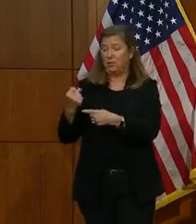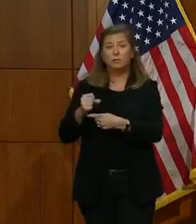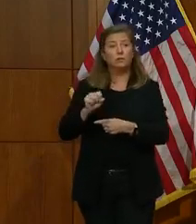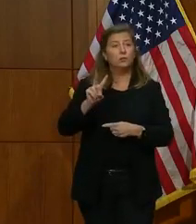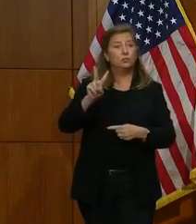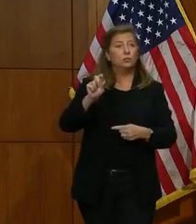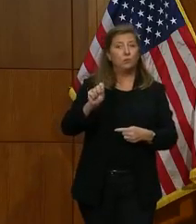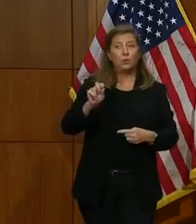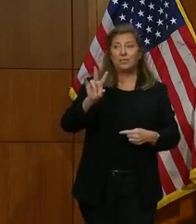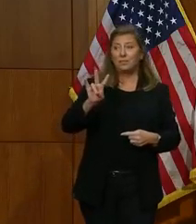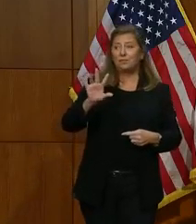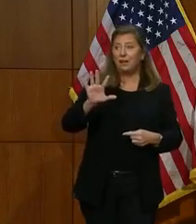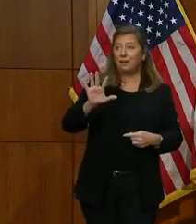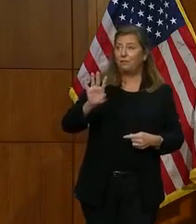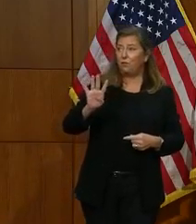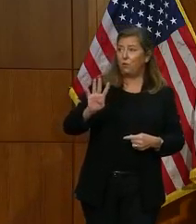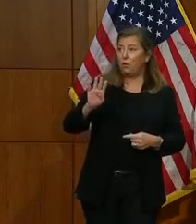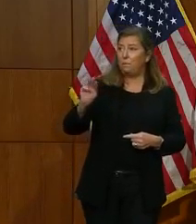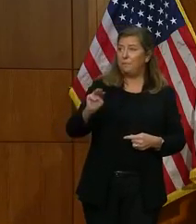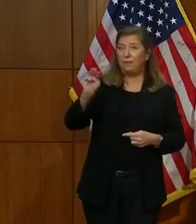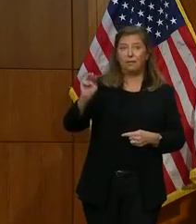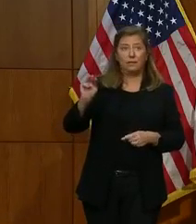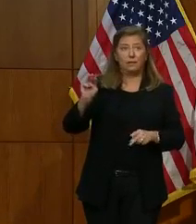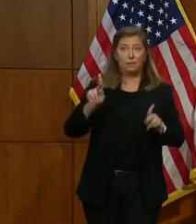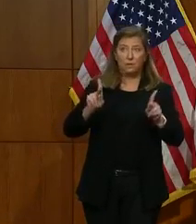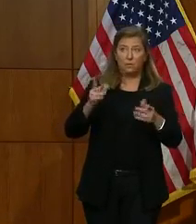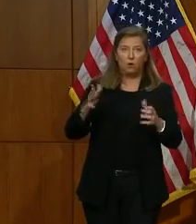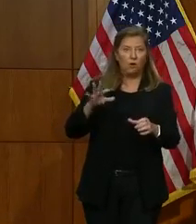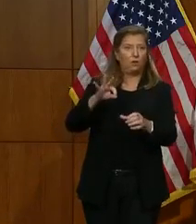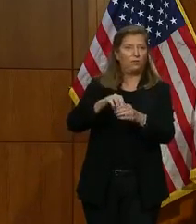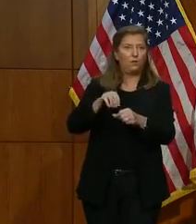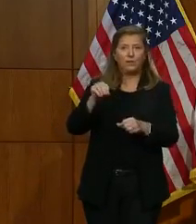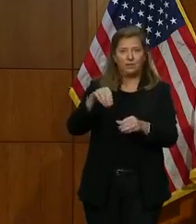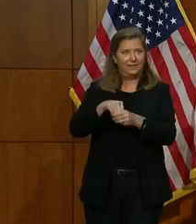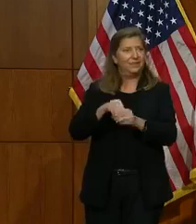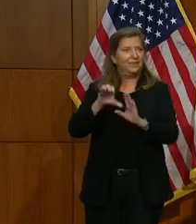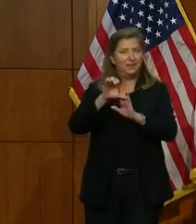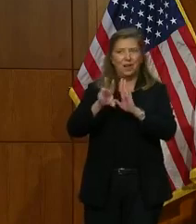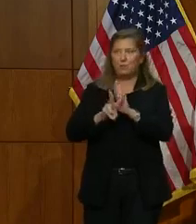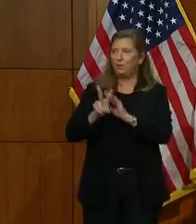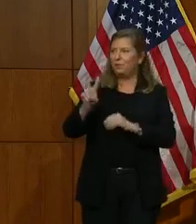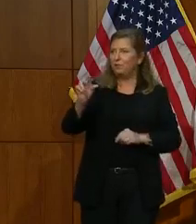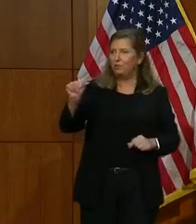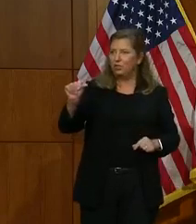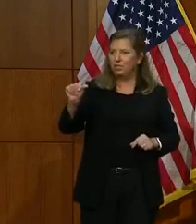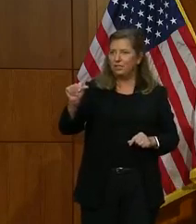2.754 million Virginians had already cast their ballot in the Commonwealth.